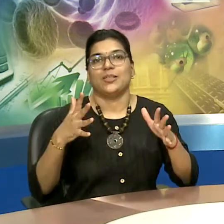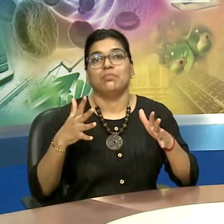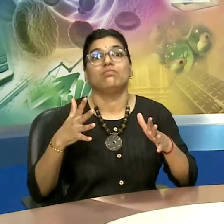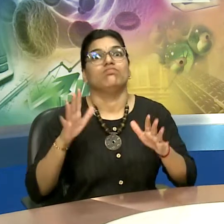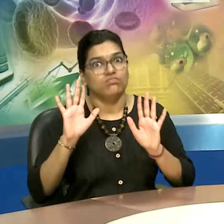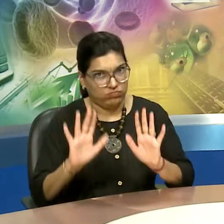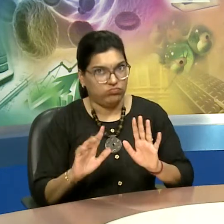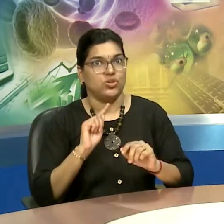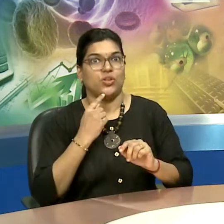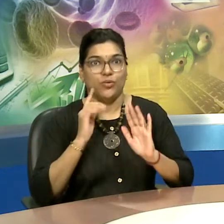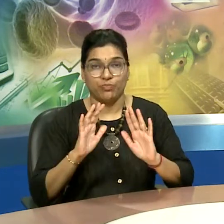50% of the states.